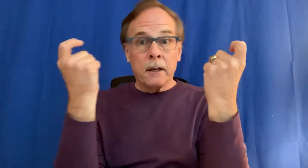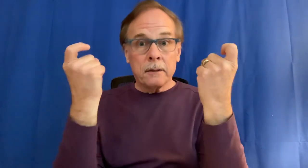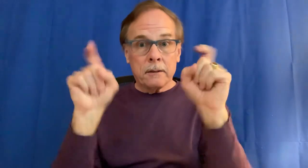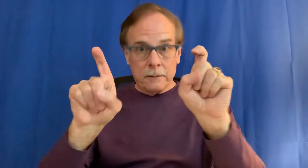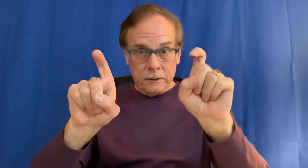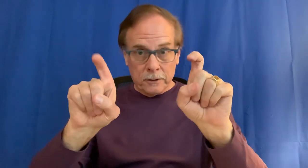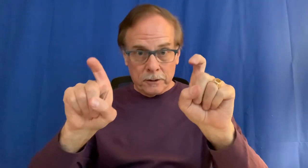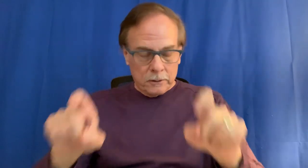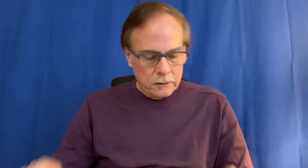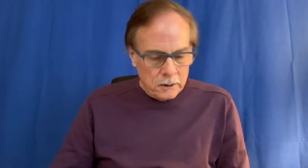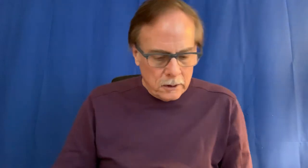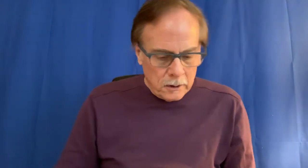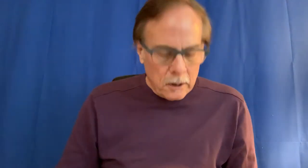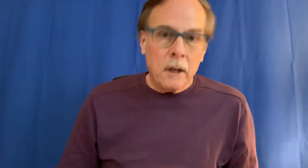hands.